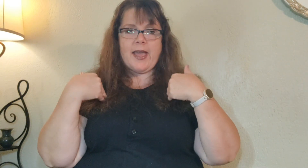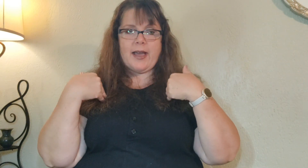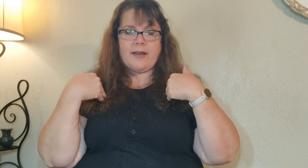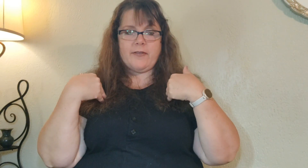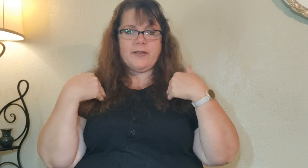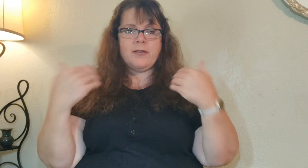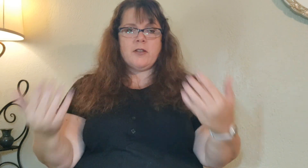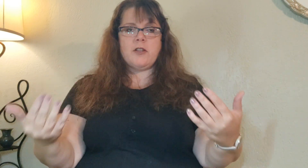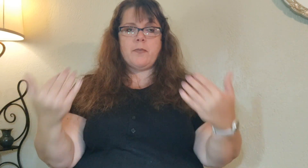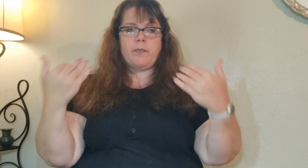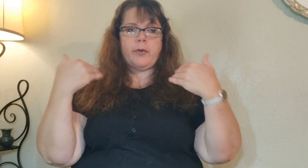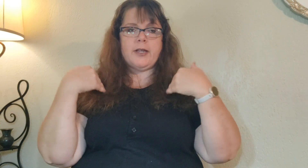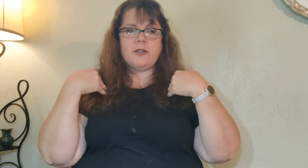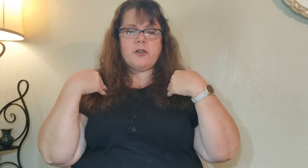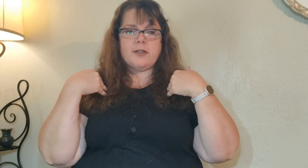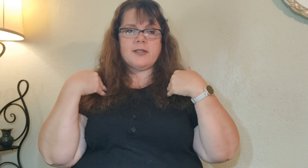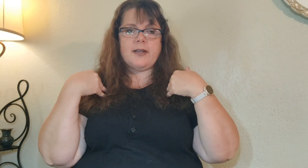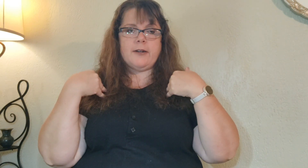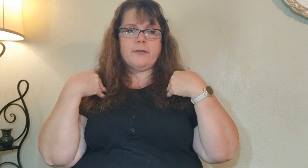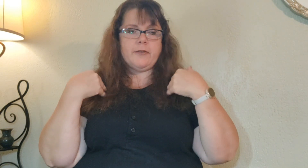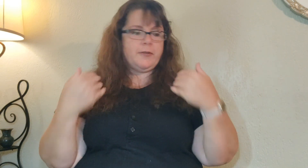have. You bring it to yourself.